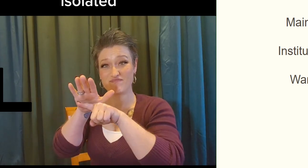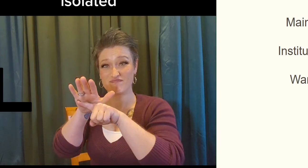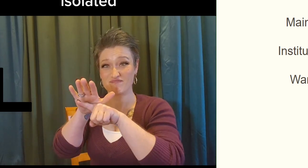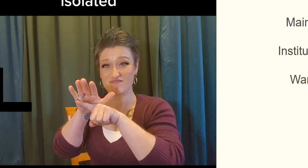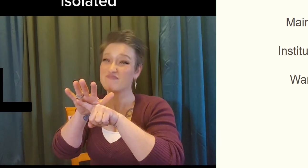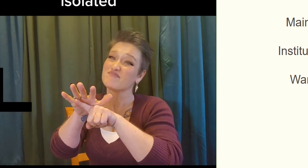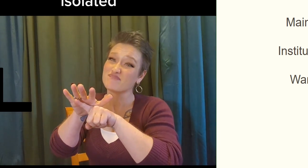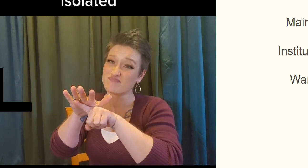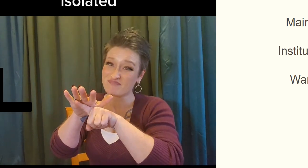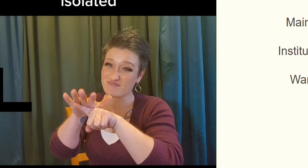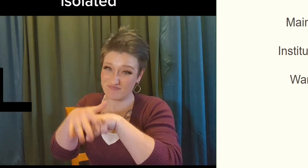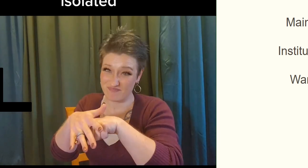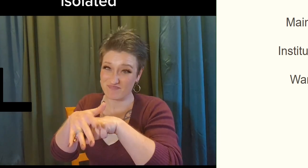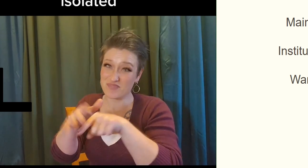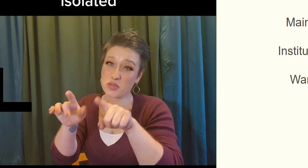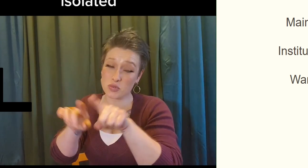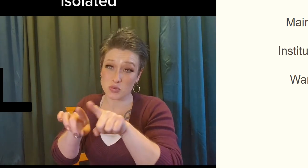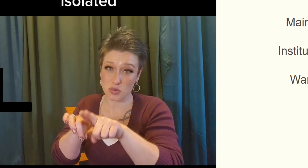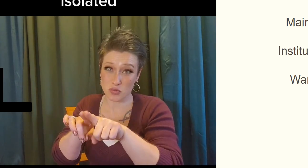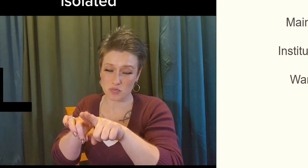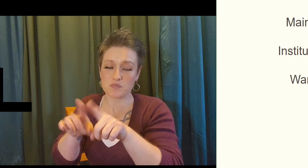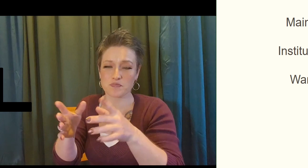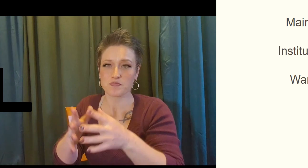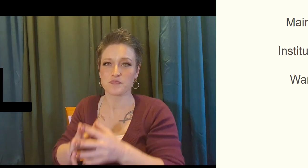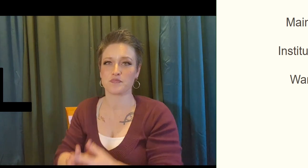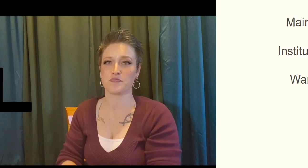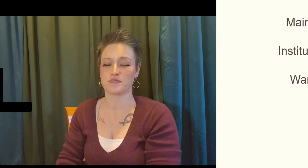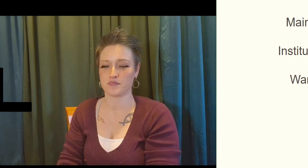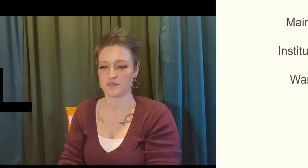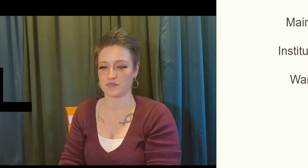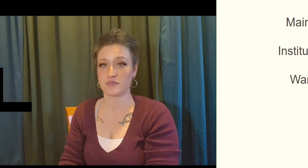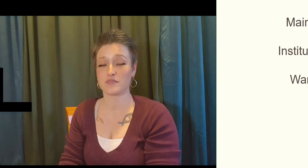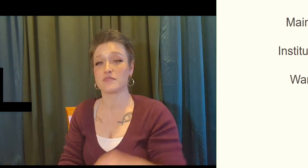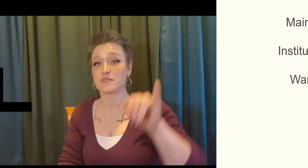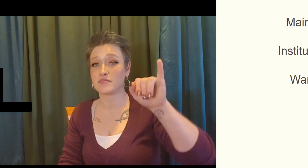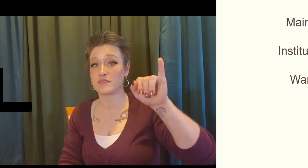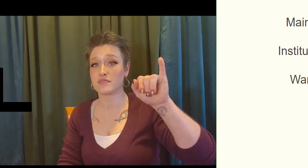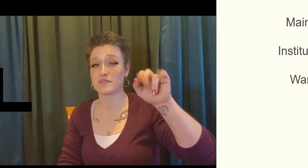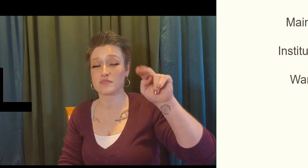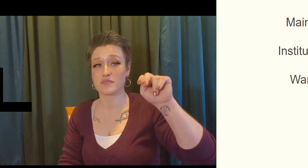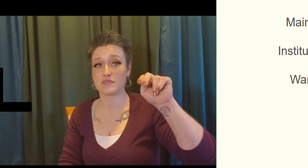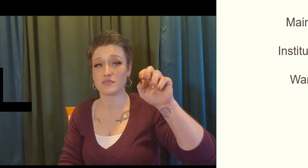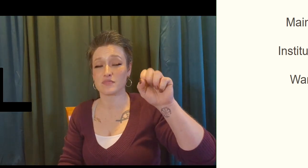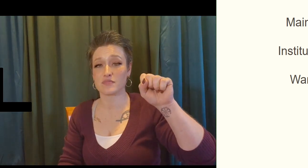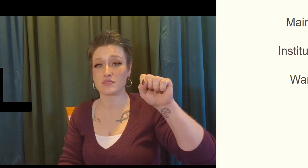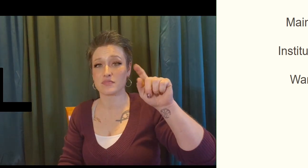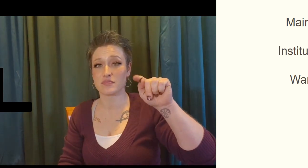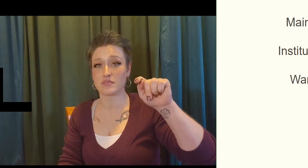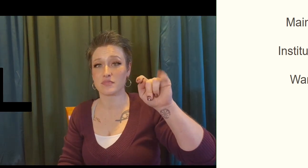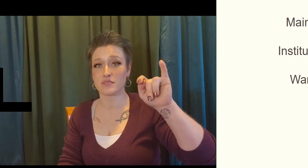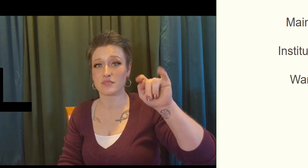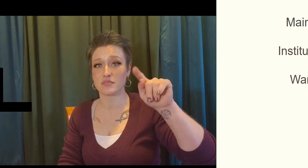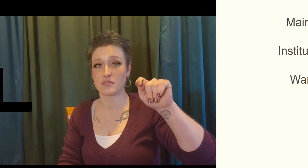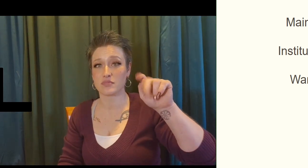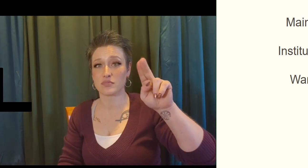deaf student, you can feel really isolated, and then it feels like you're being forced to conform.